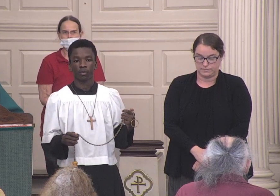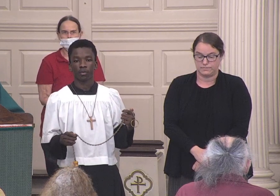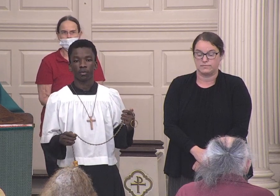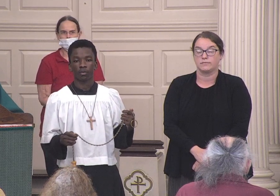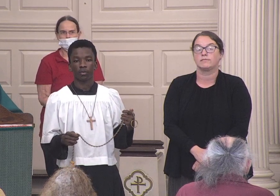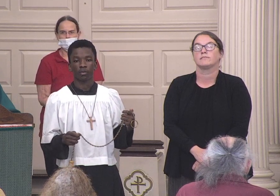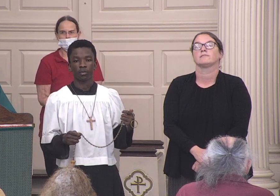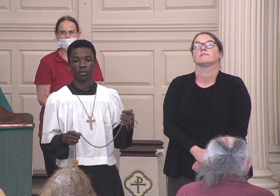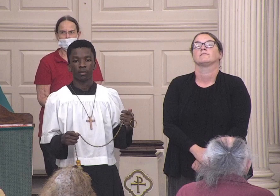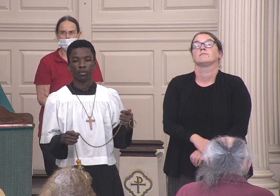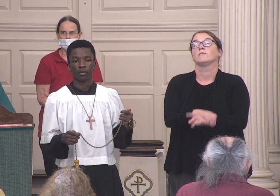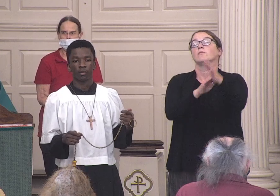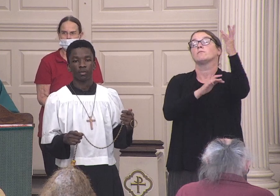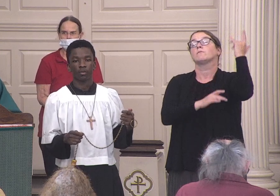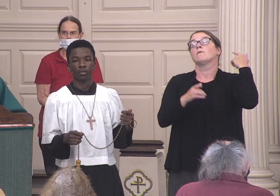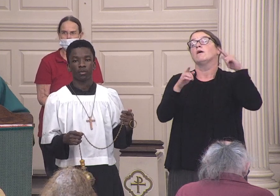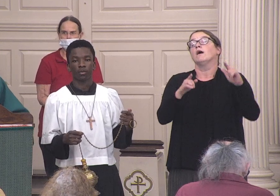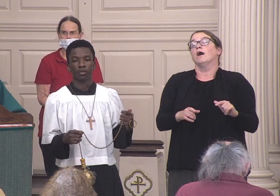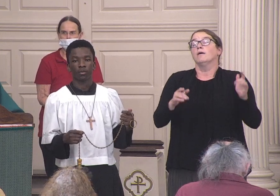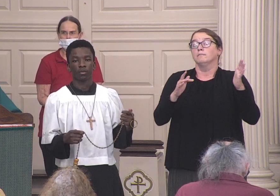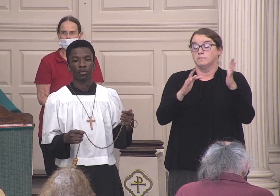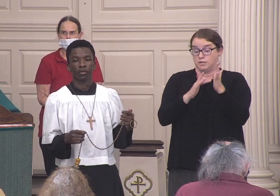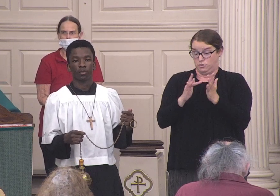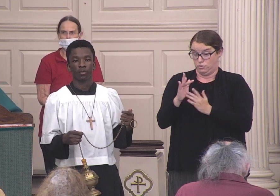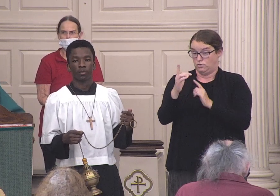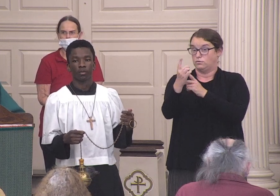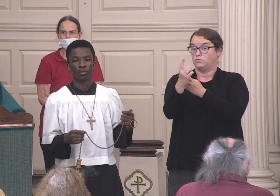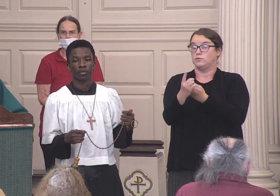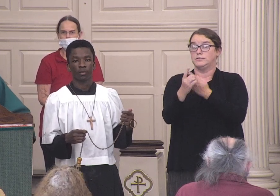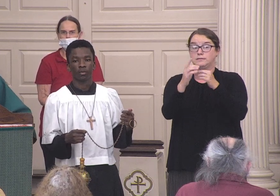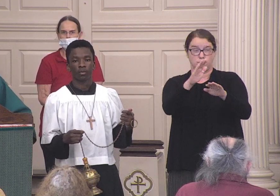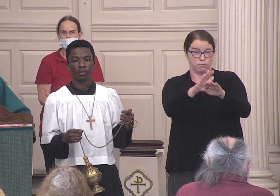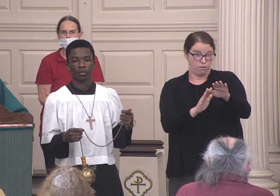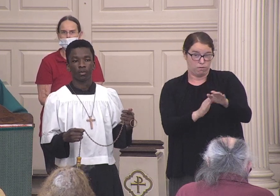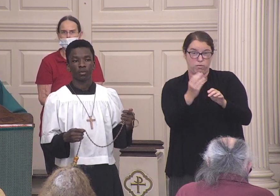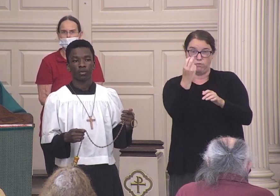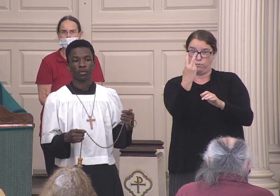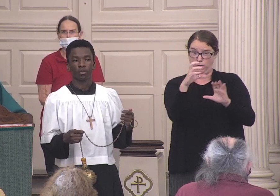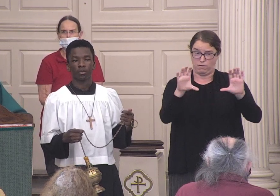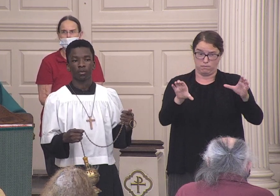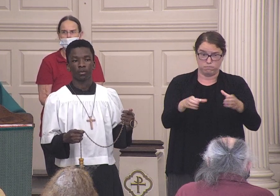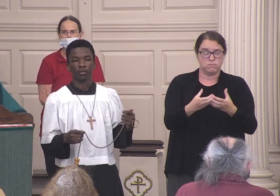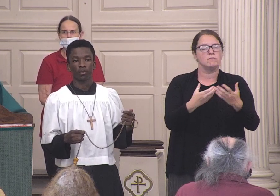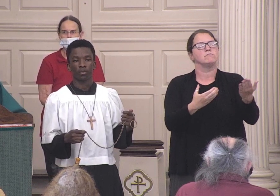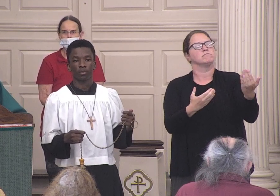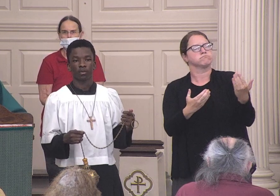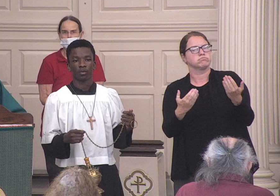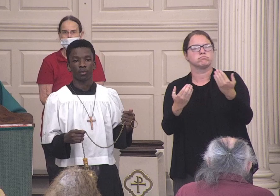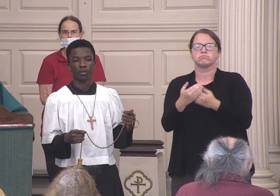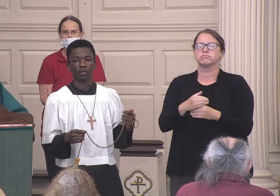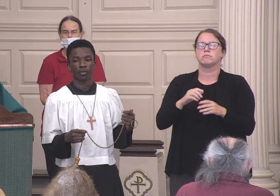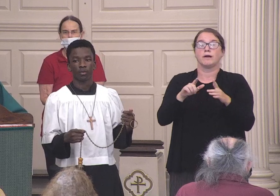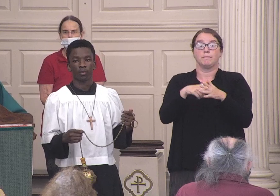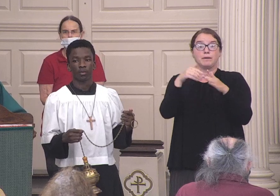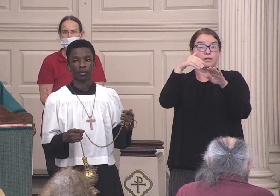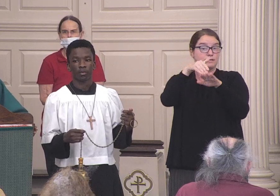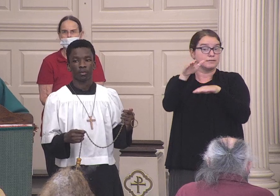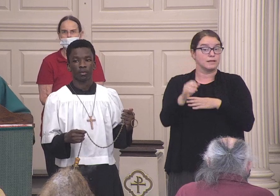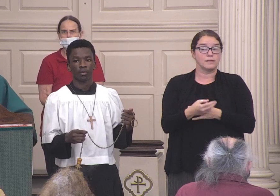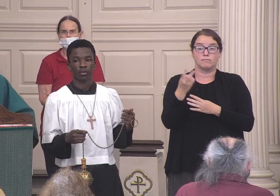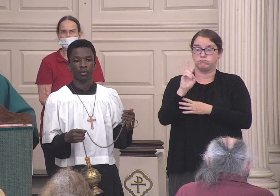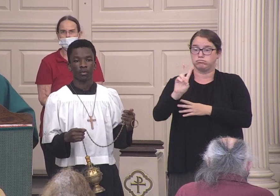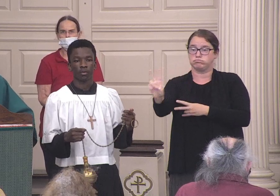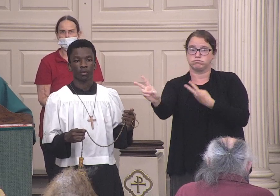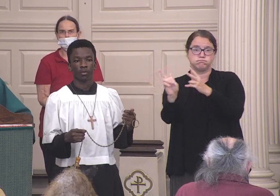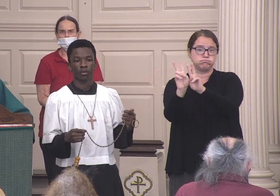Jesus summoned the 12 and began to send them out two by two and gave them